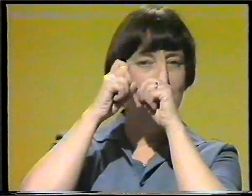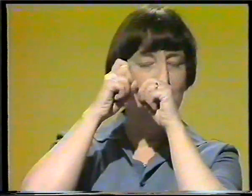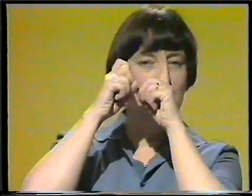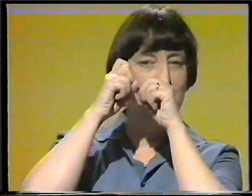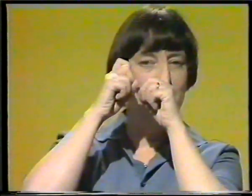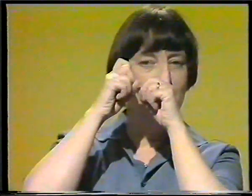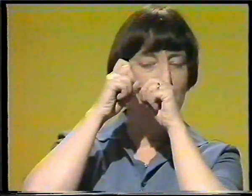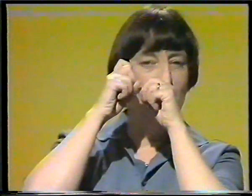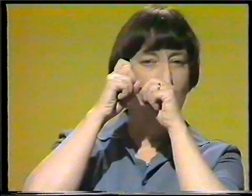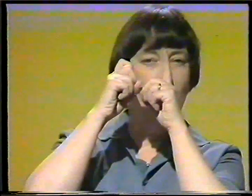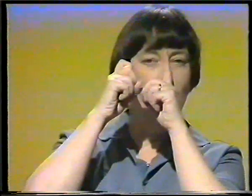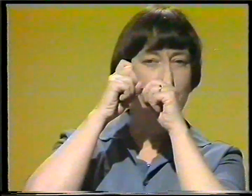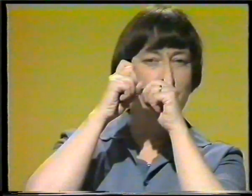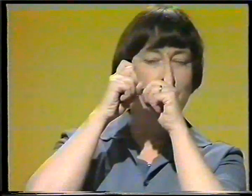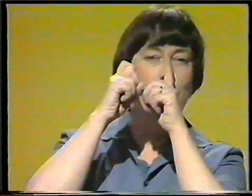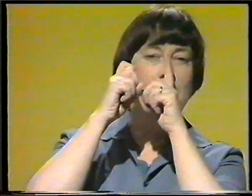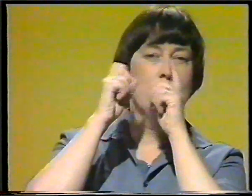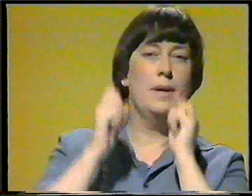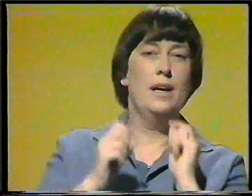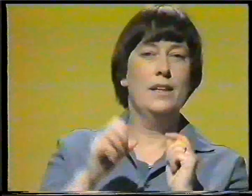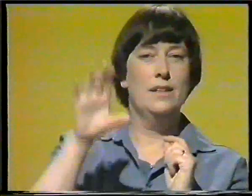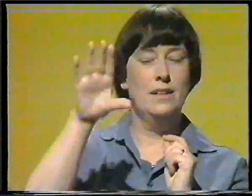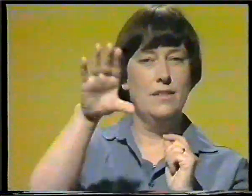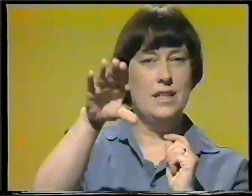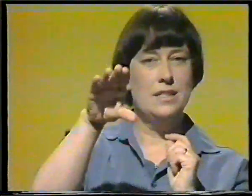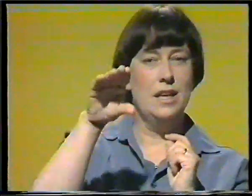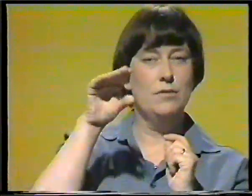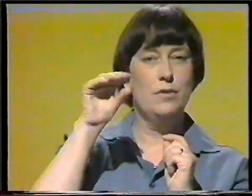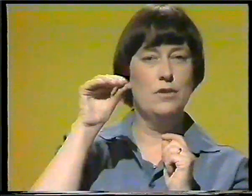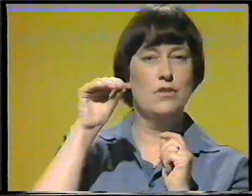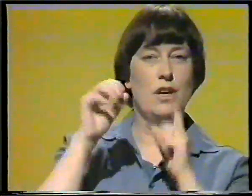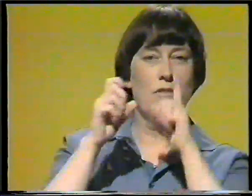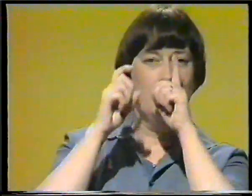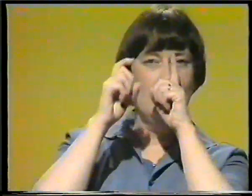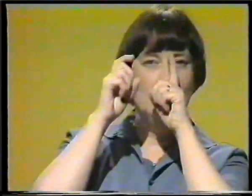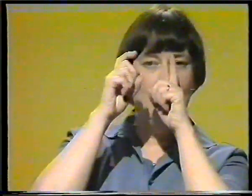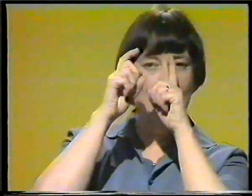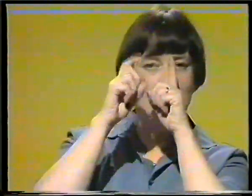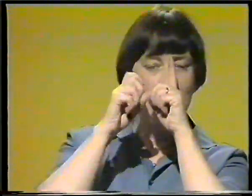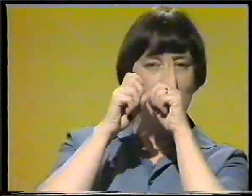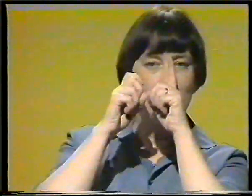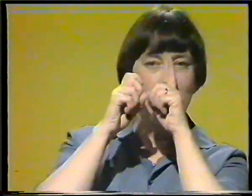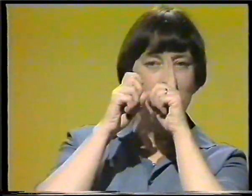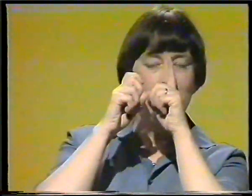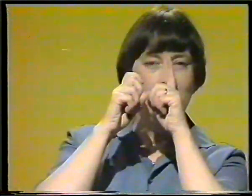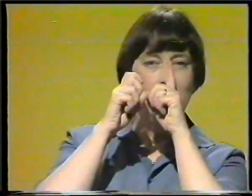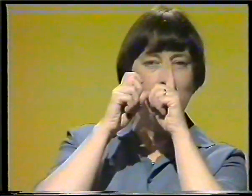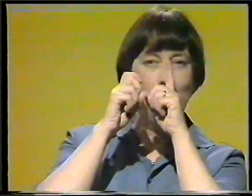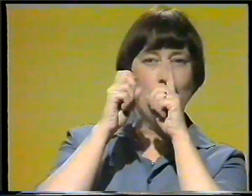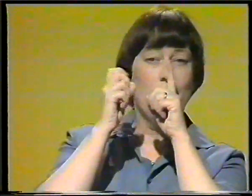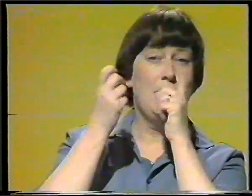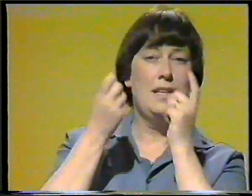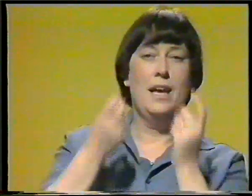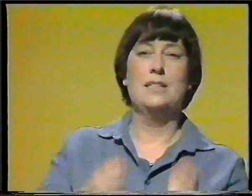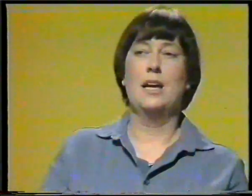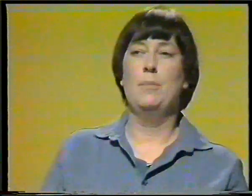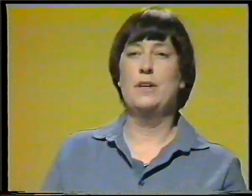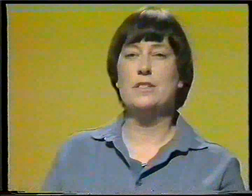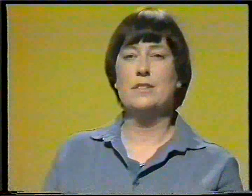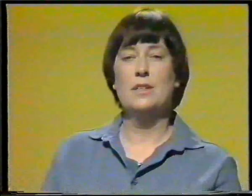Camera. Often we combine that sign for photograph and camera for a mentally handicapped person